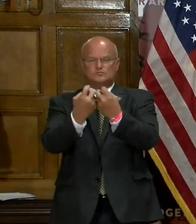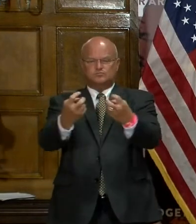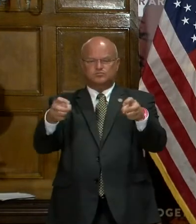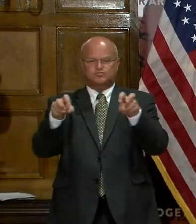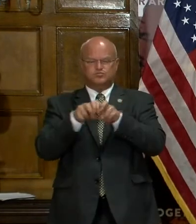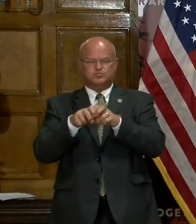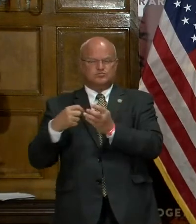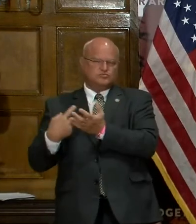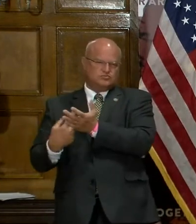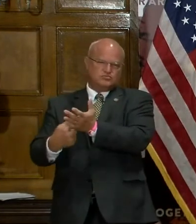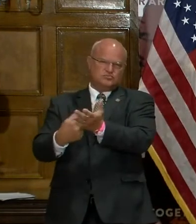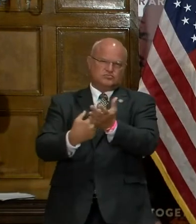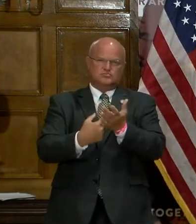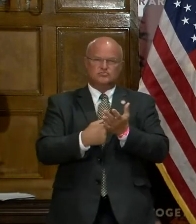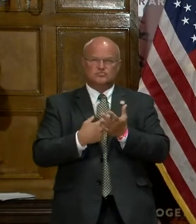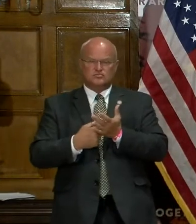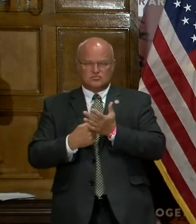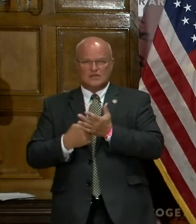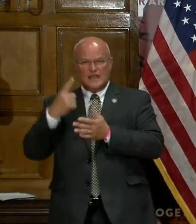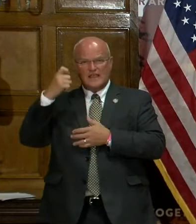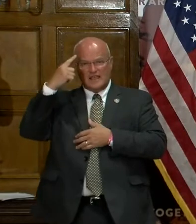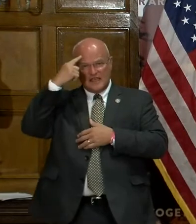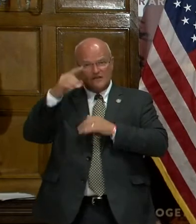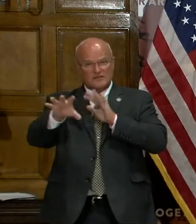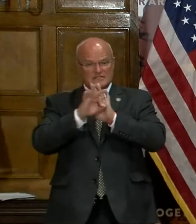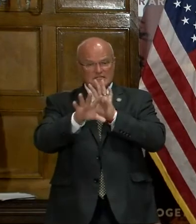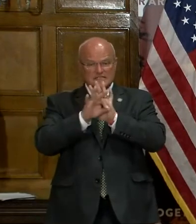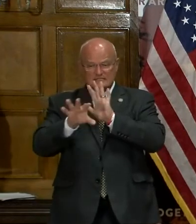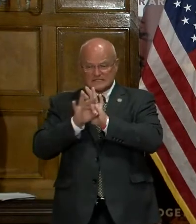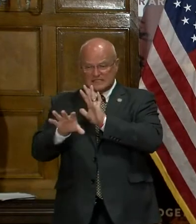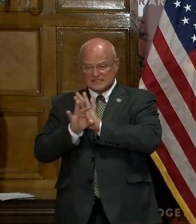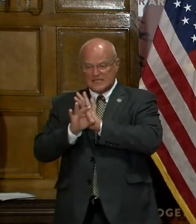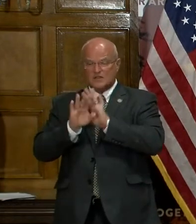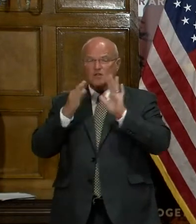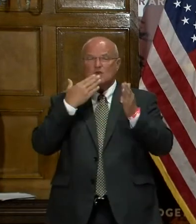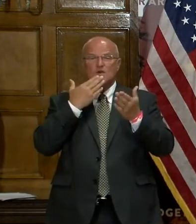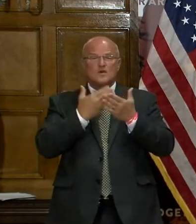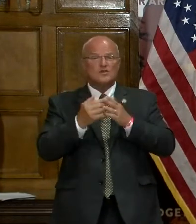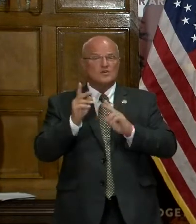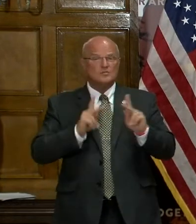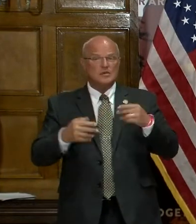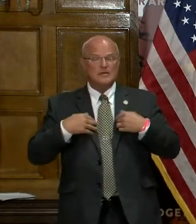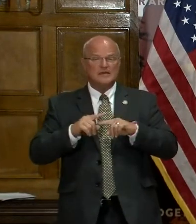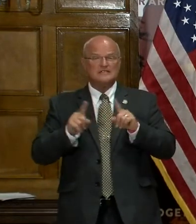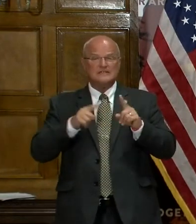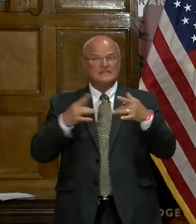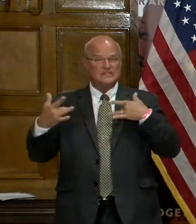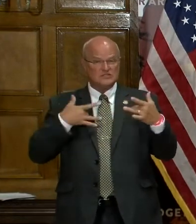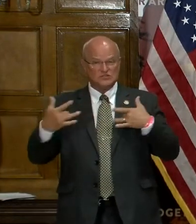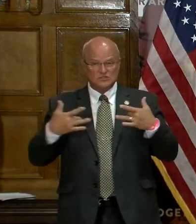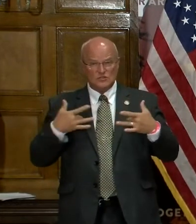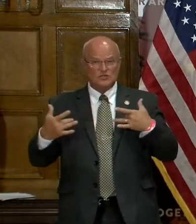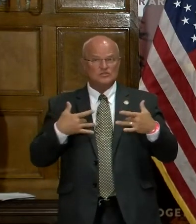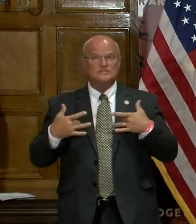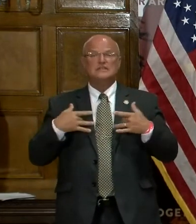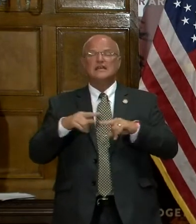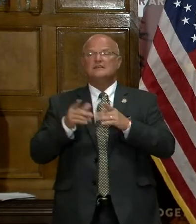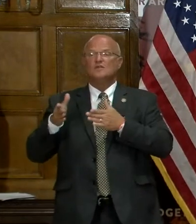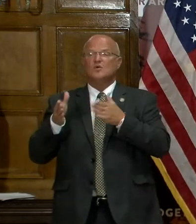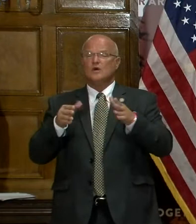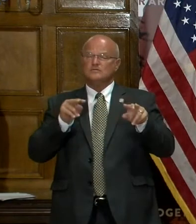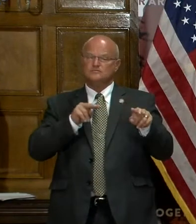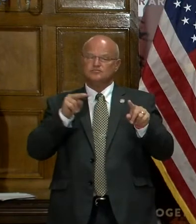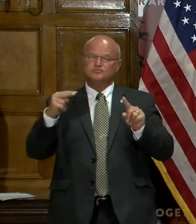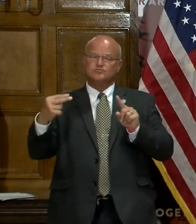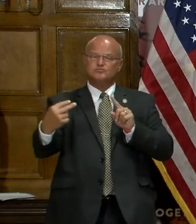that the Governor put together. And they're all a great group of individuals that all have different concerns and different ways to look